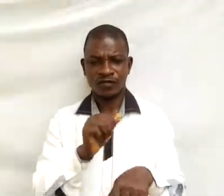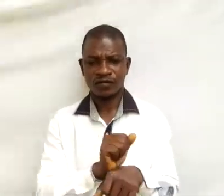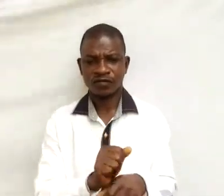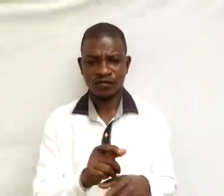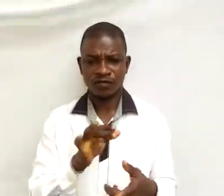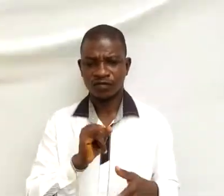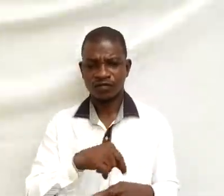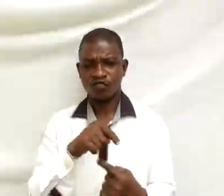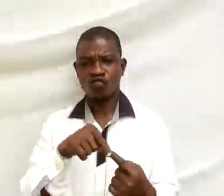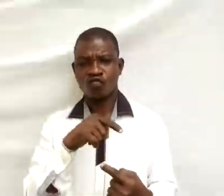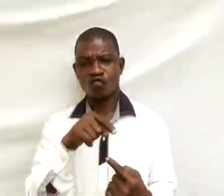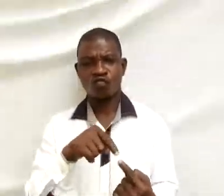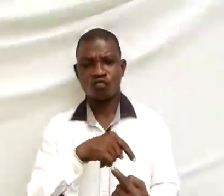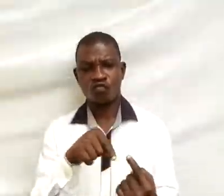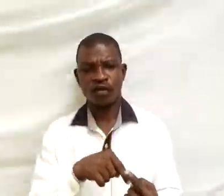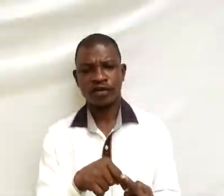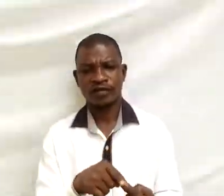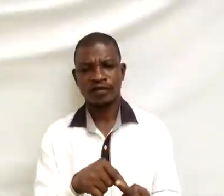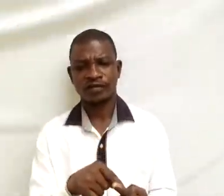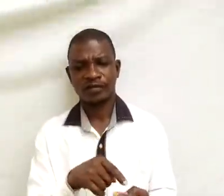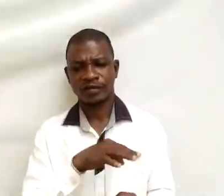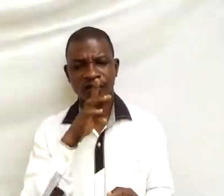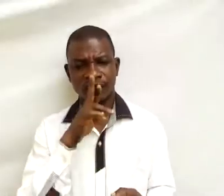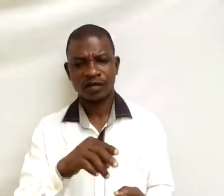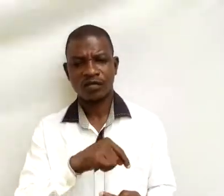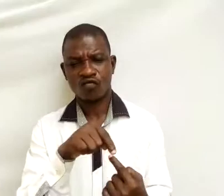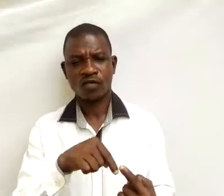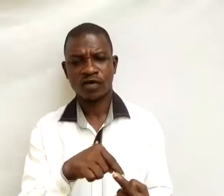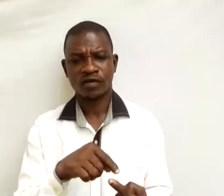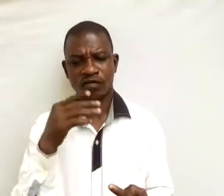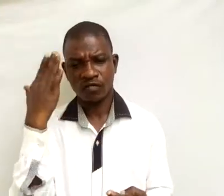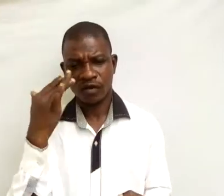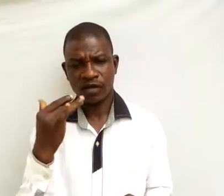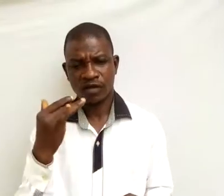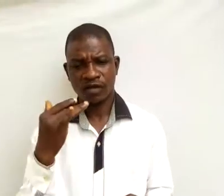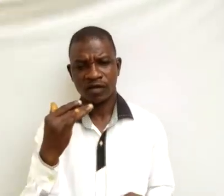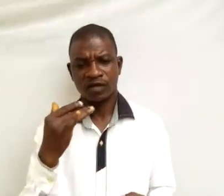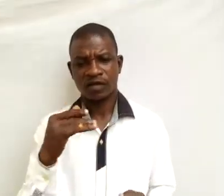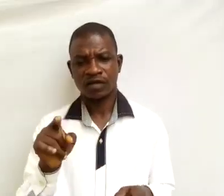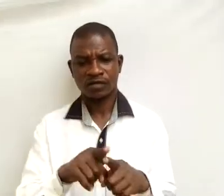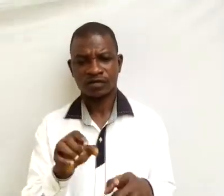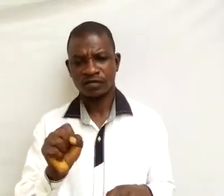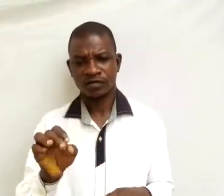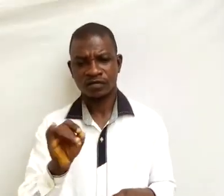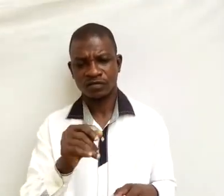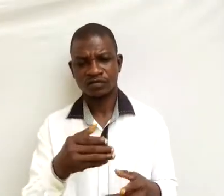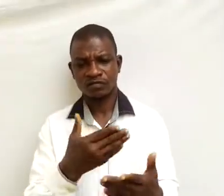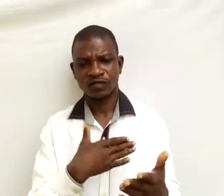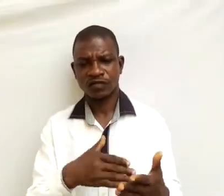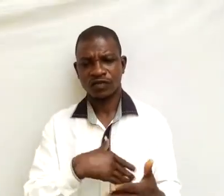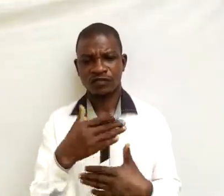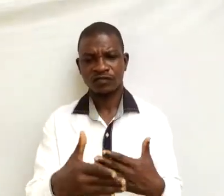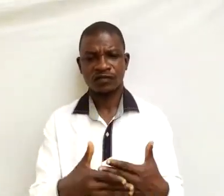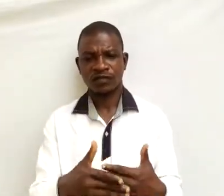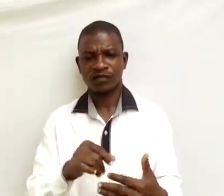when. The operational words are when, while, as soon as, before, after, whenever,